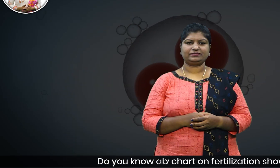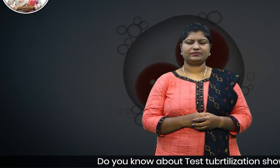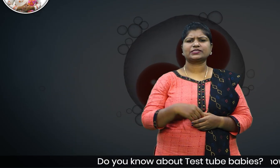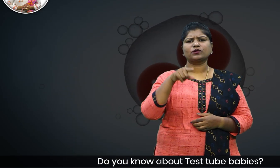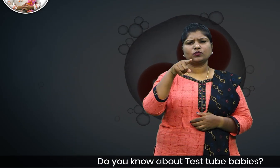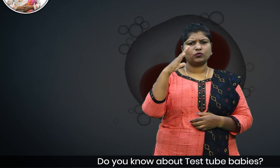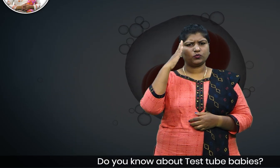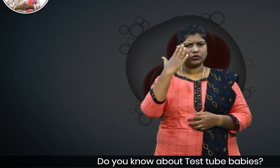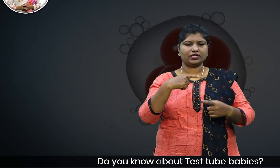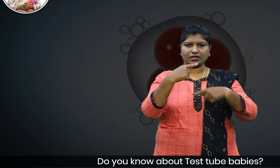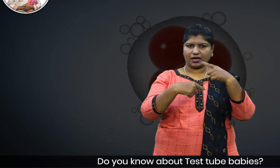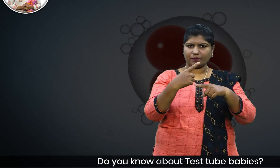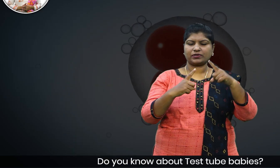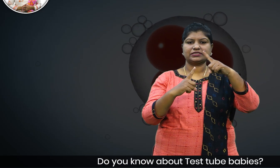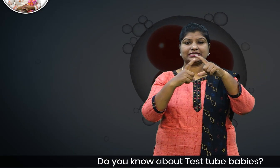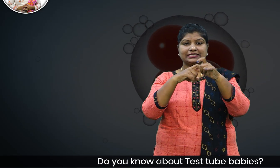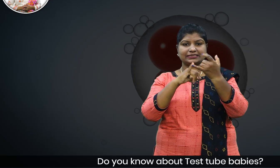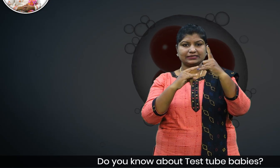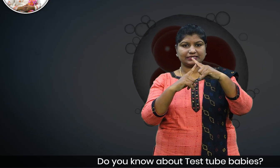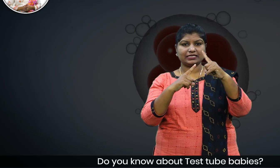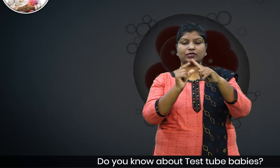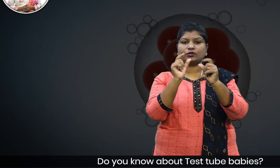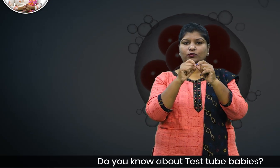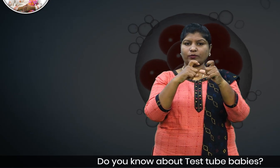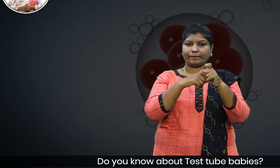Do you know about test tube babies?